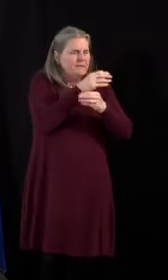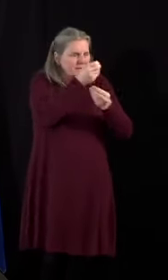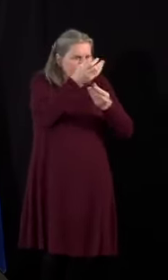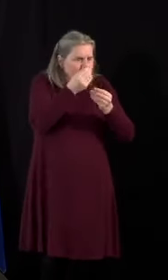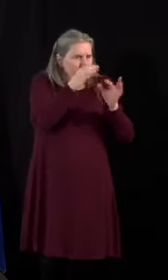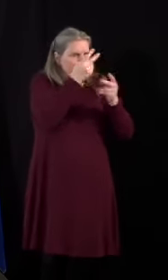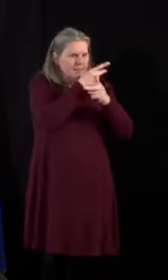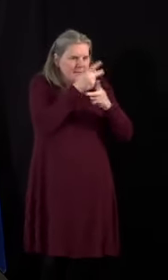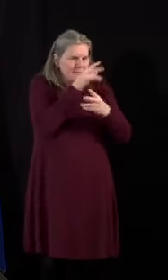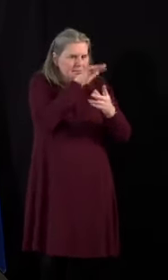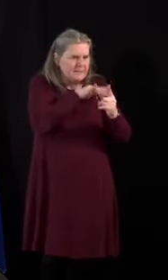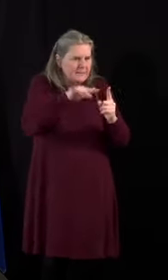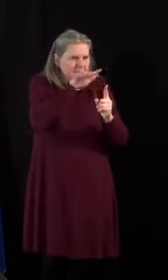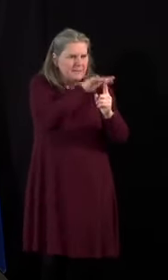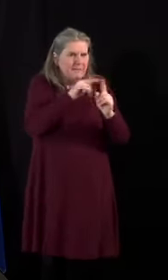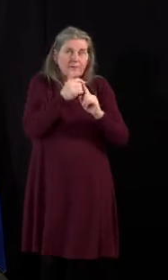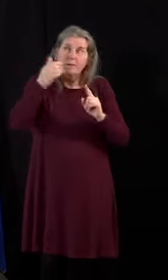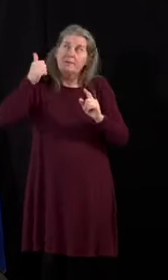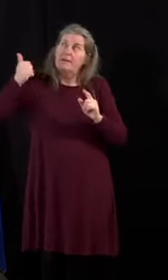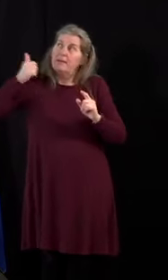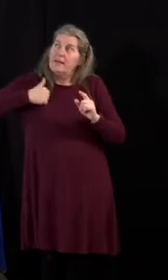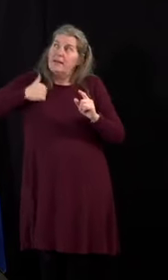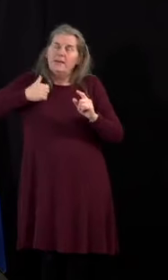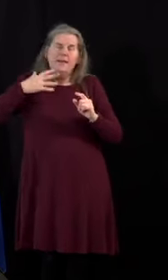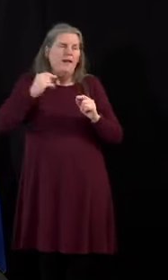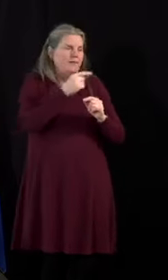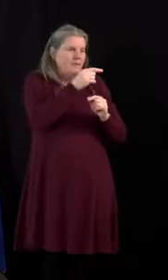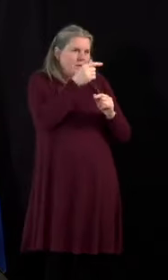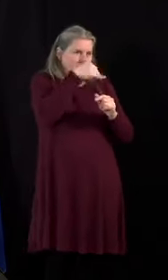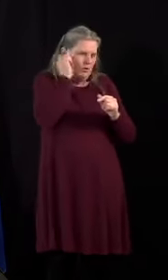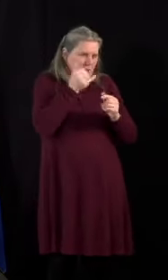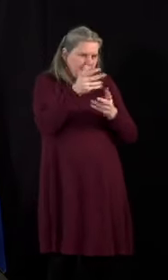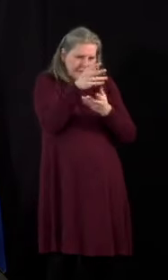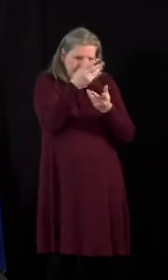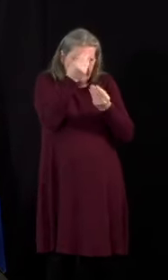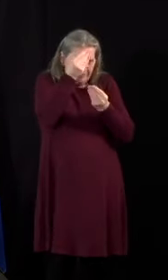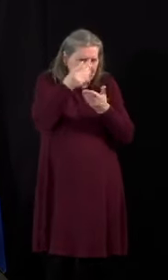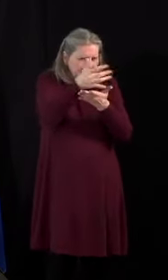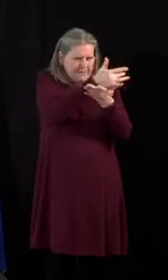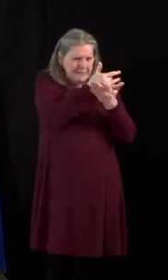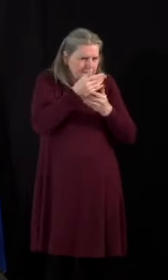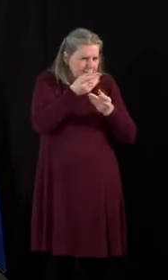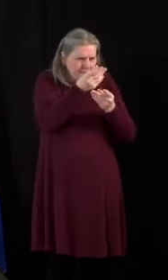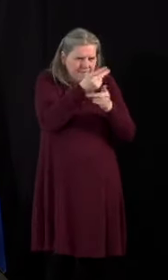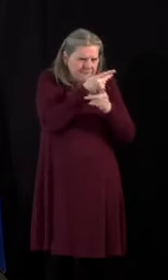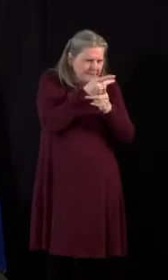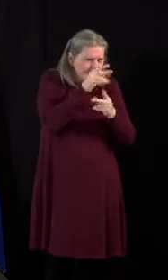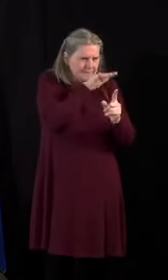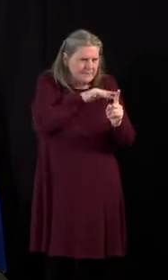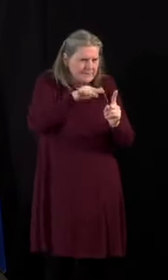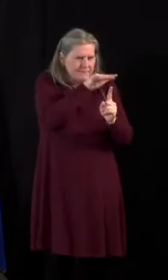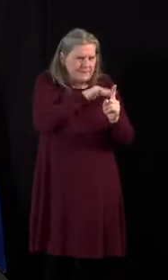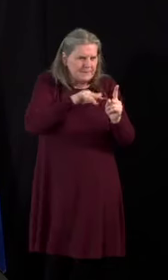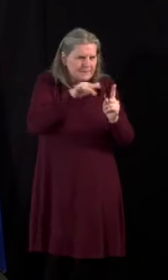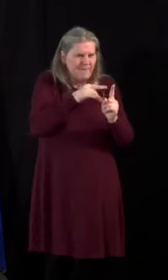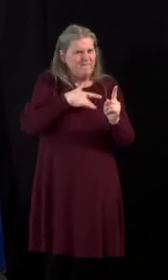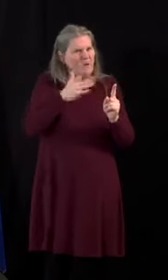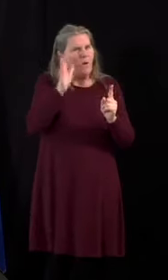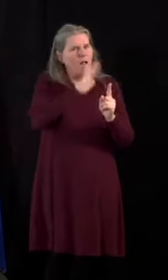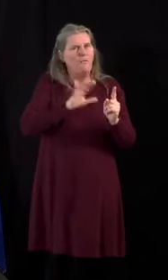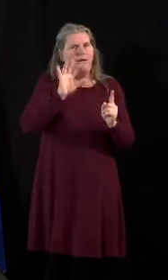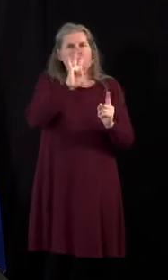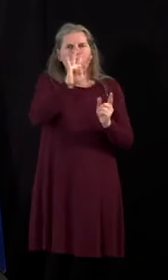to from Canada and from the Yukon. That was our sort of high watermark of how many applications we could